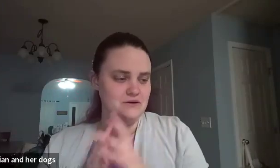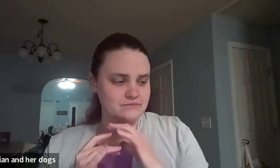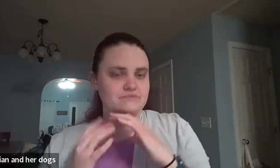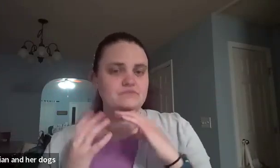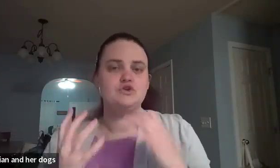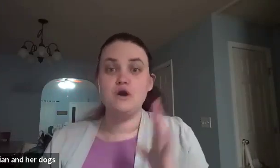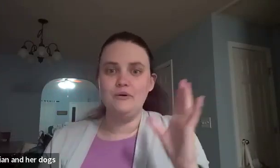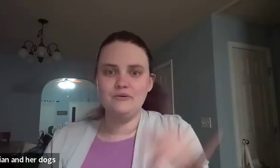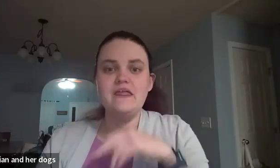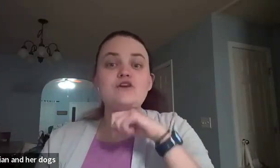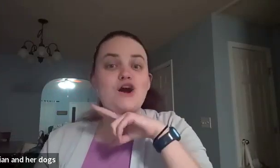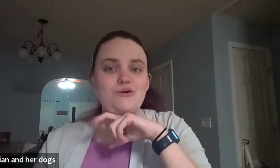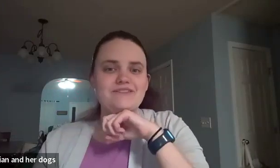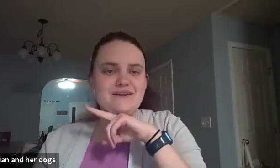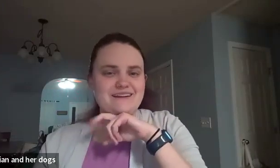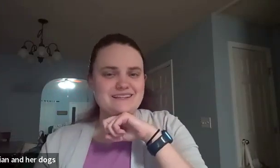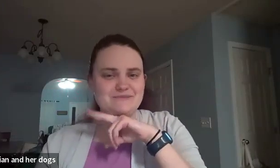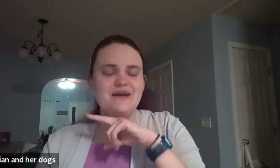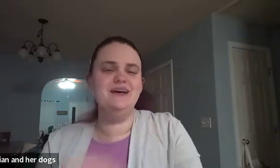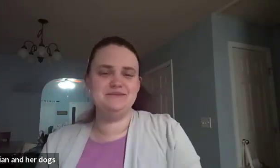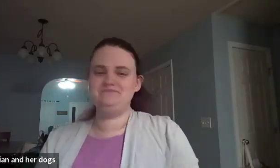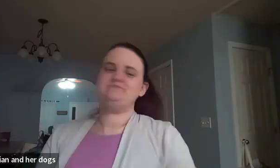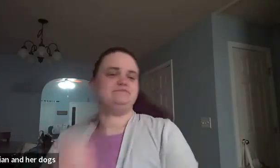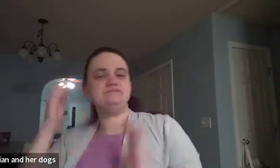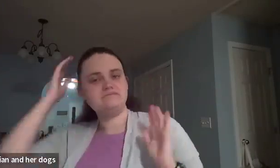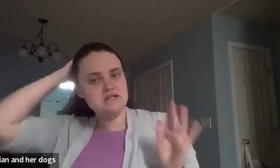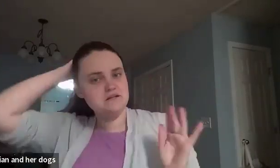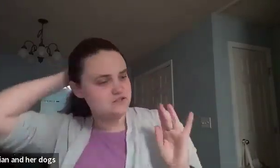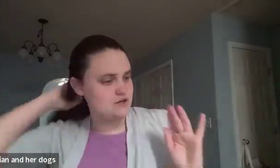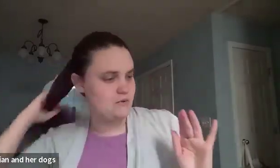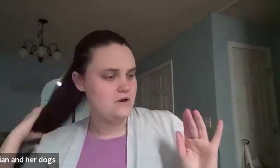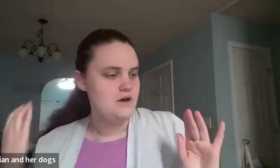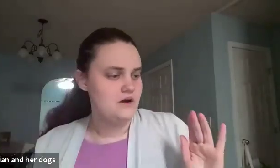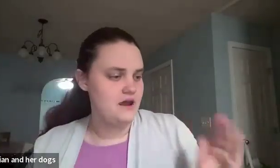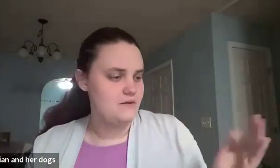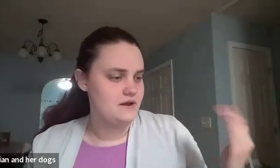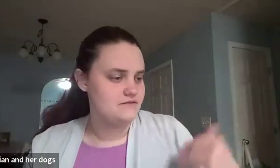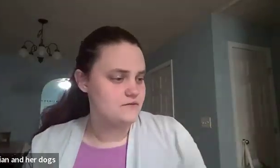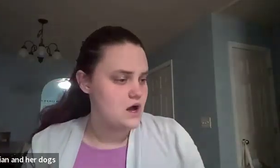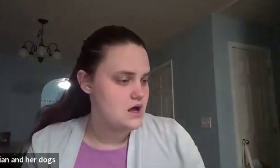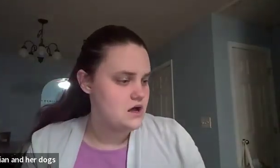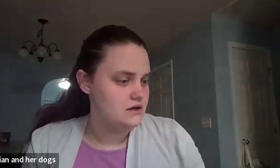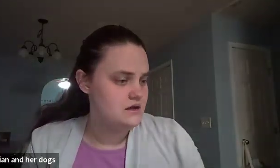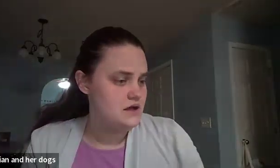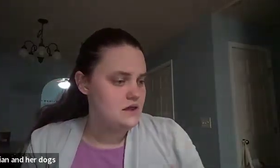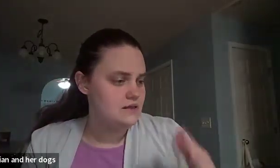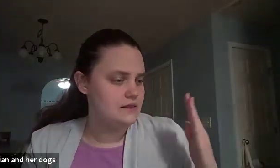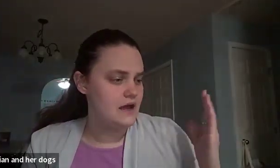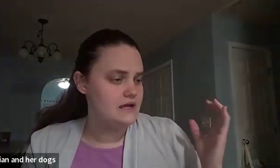they croak. When they croak, there it is. So, okay, we had frog.